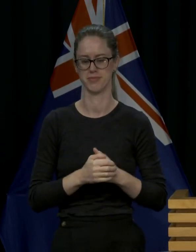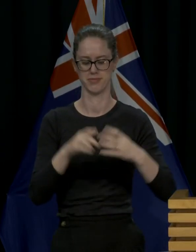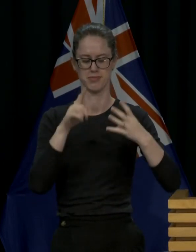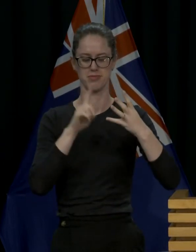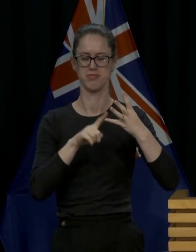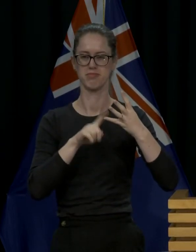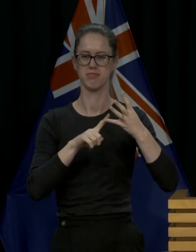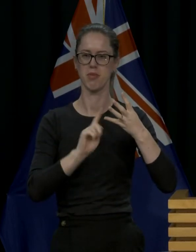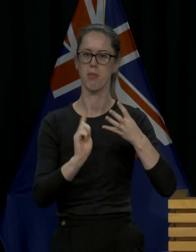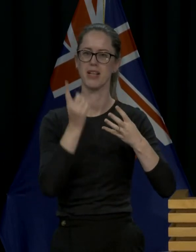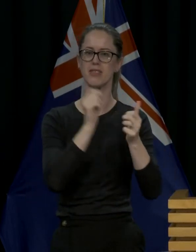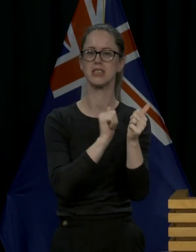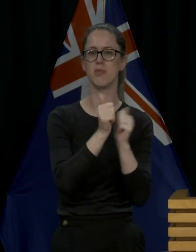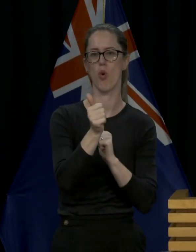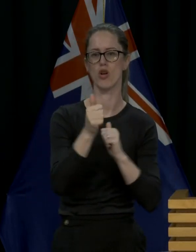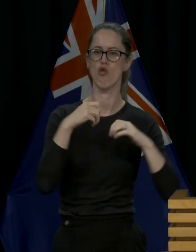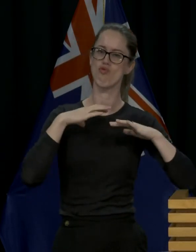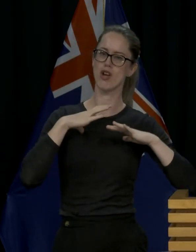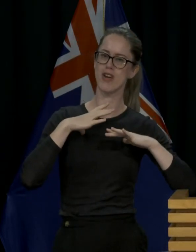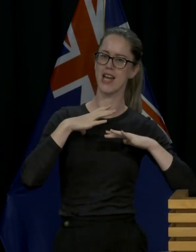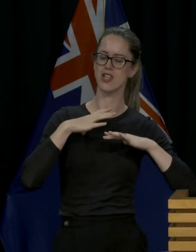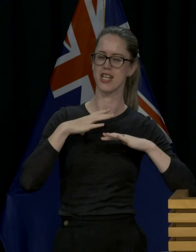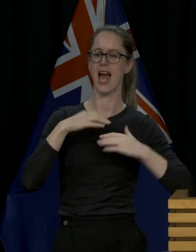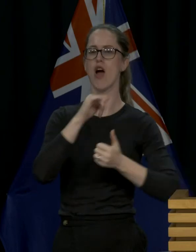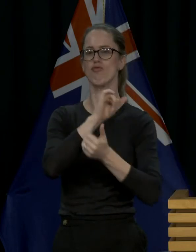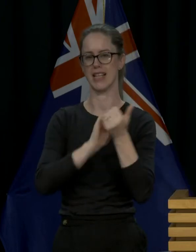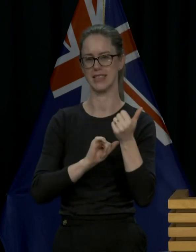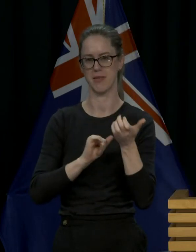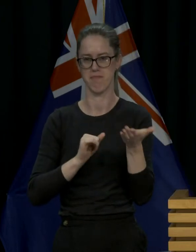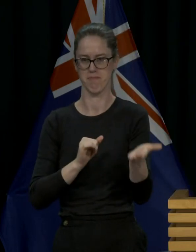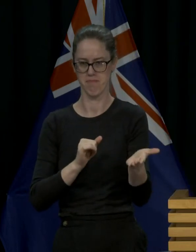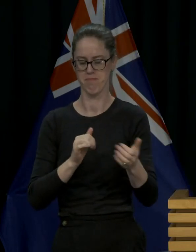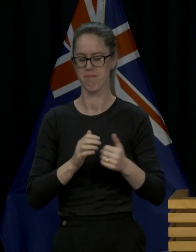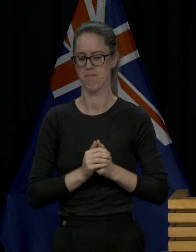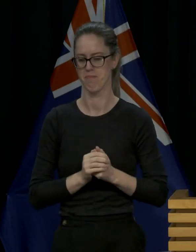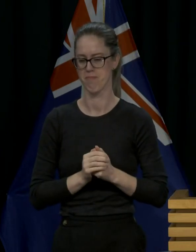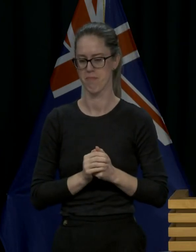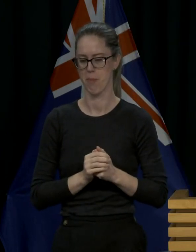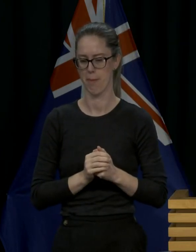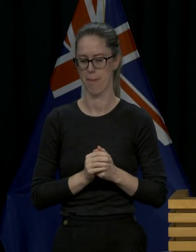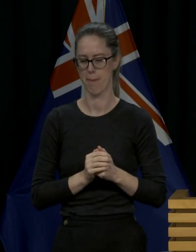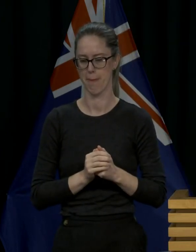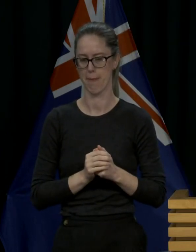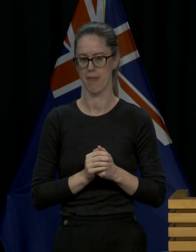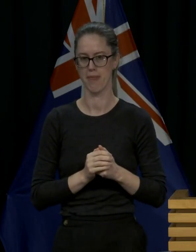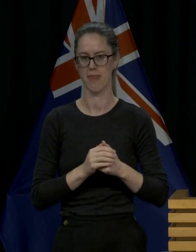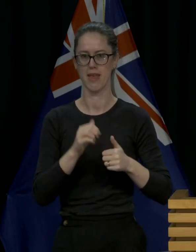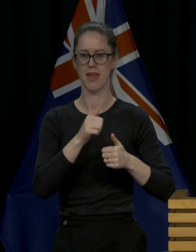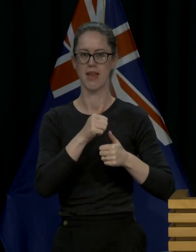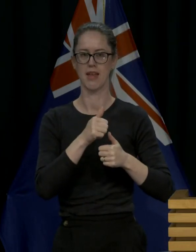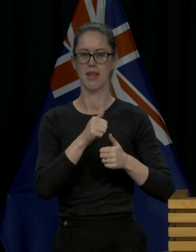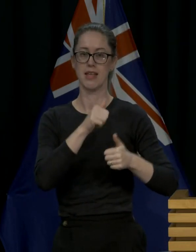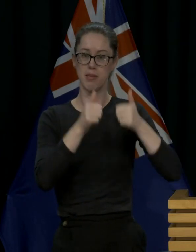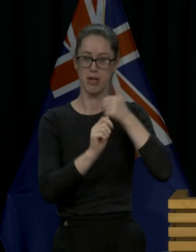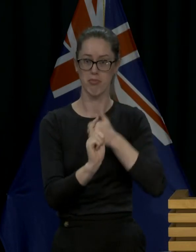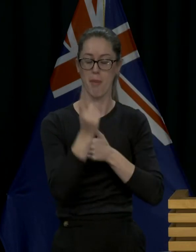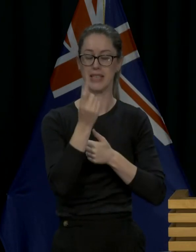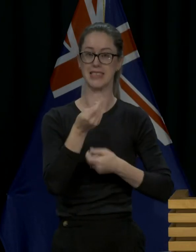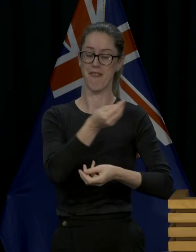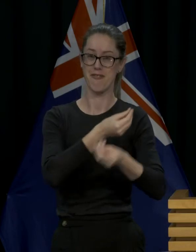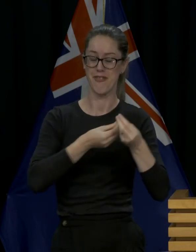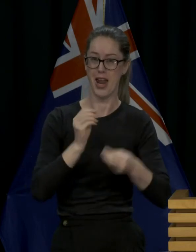retain sport and recreation and pick up racing. As Deputy Prime Minister, Finance Minister